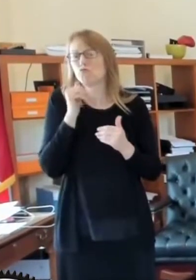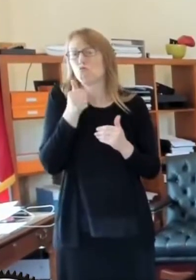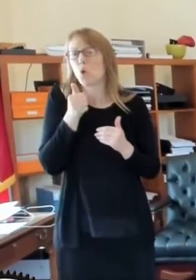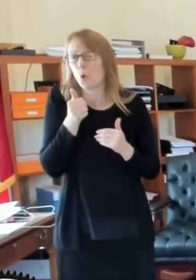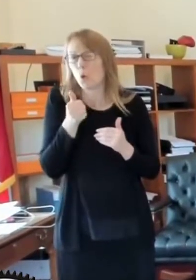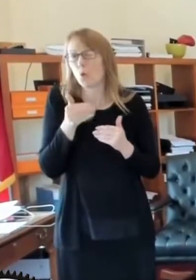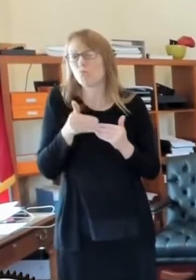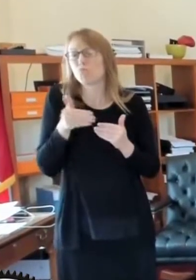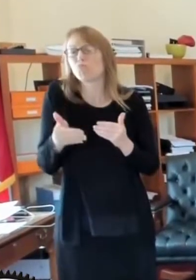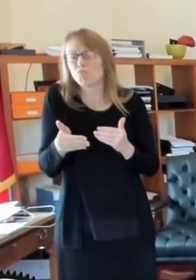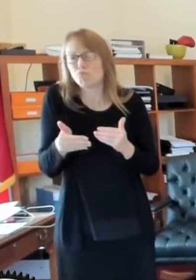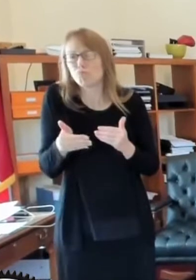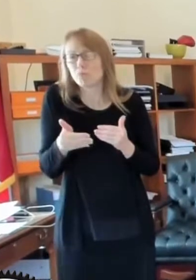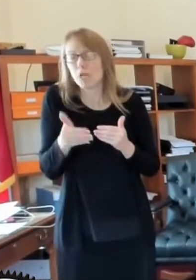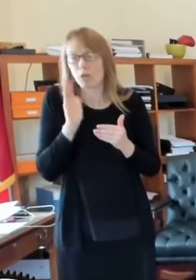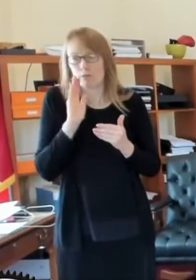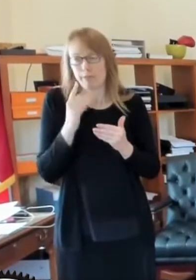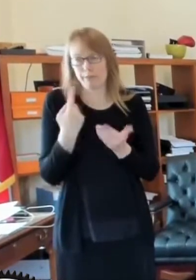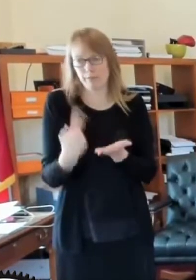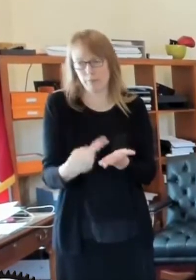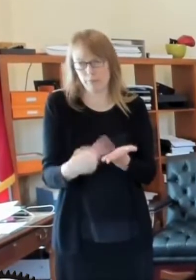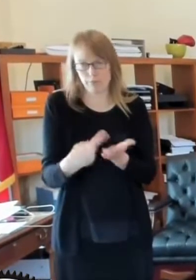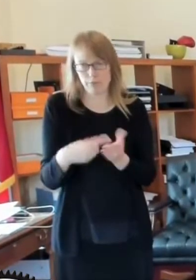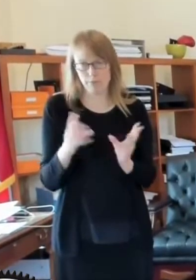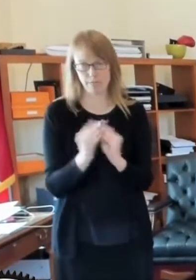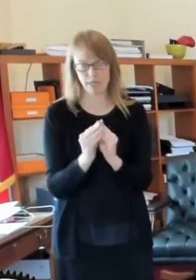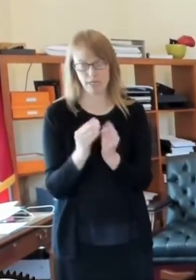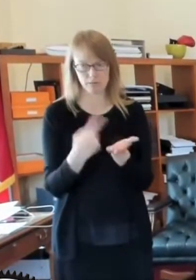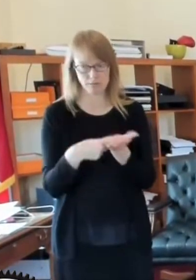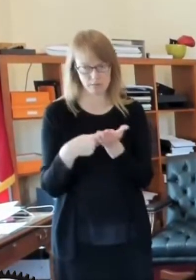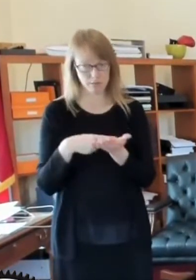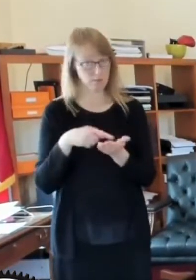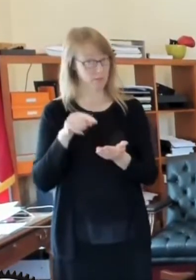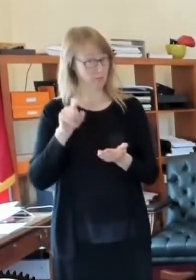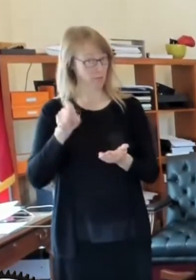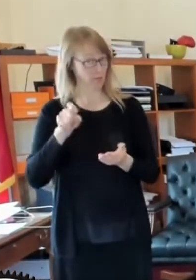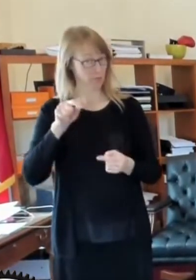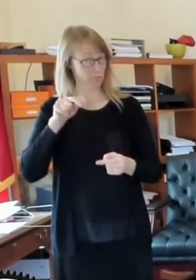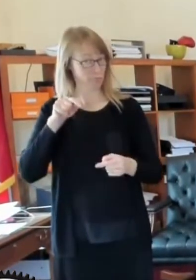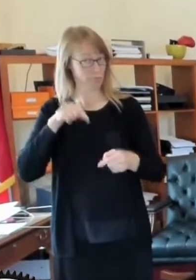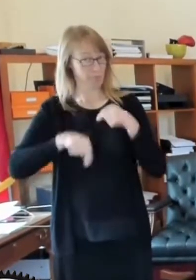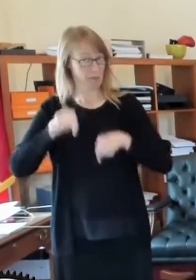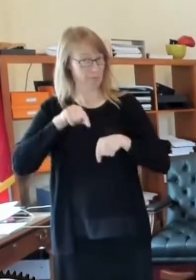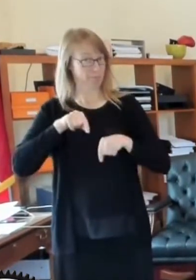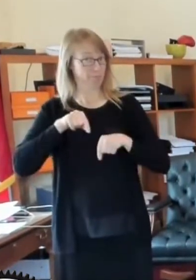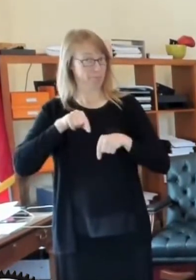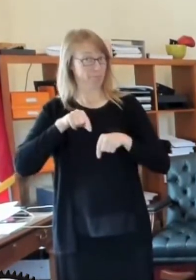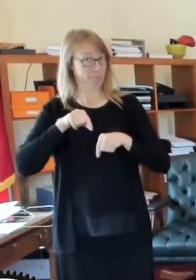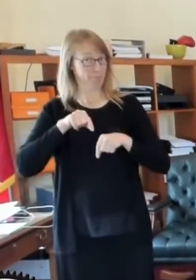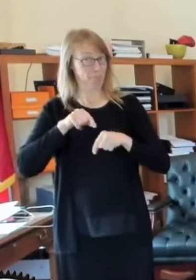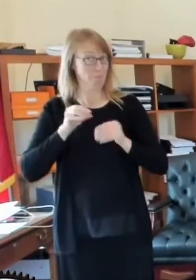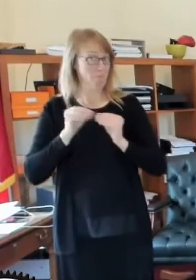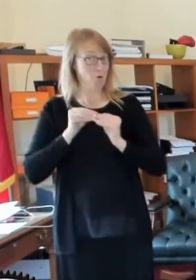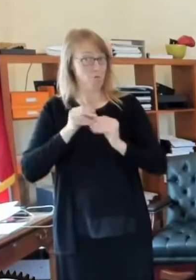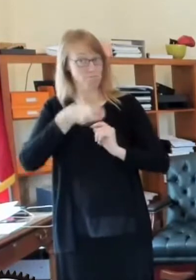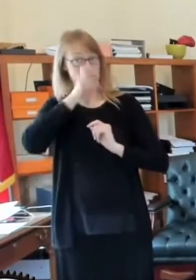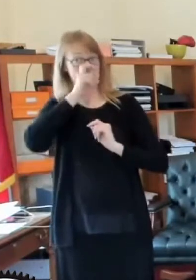back. We have been reasonably successful in getting people to wear masks,